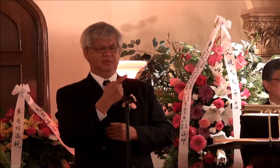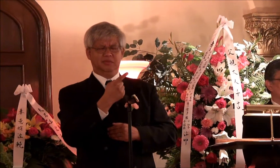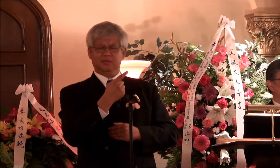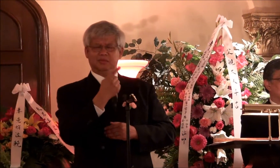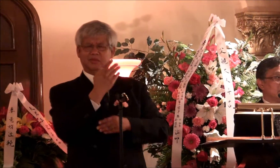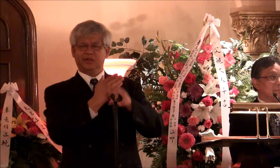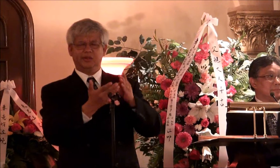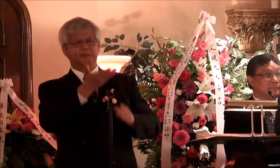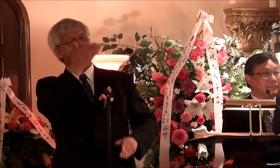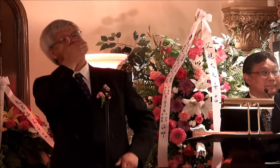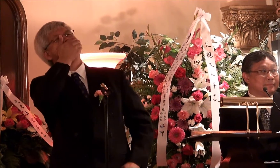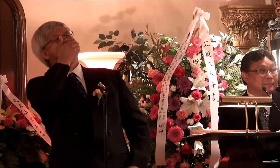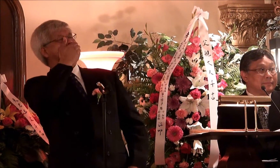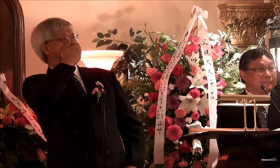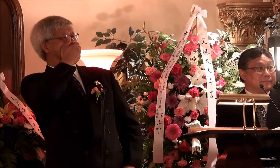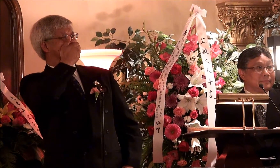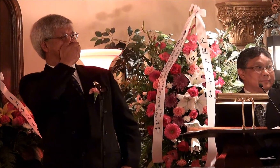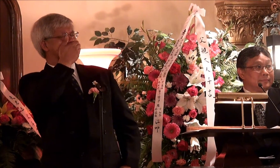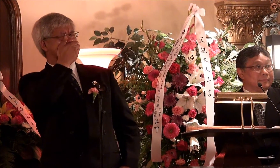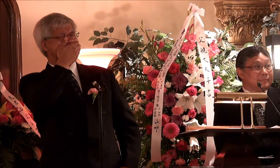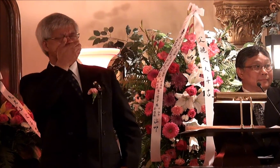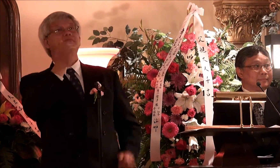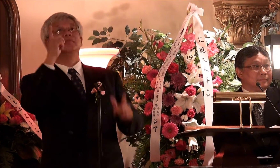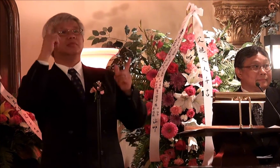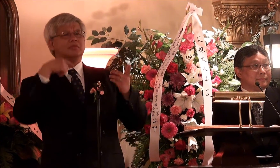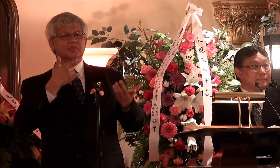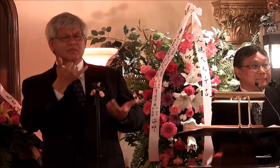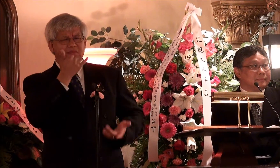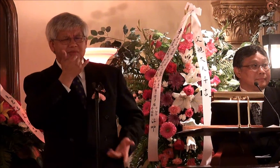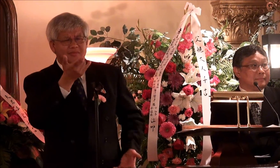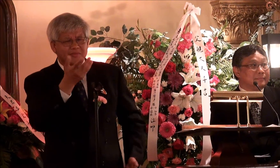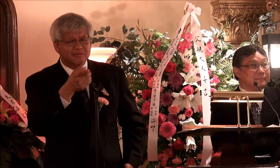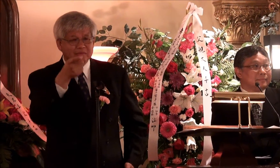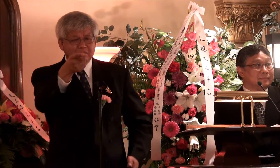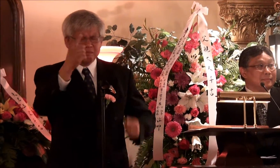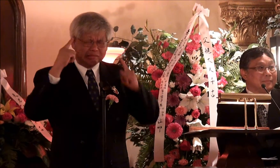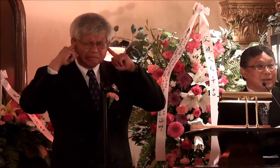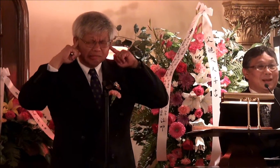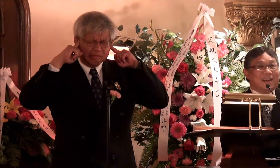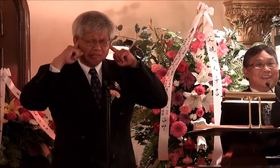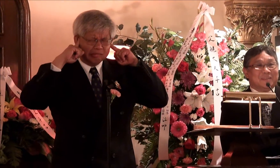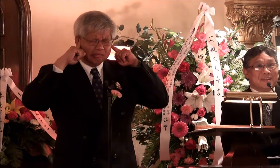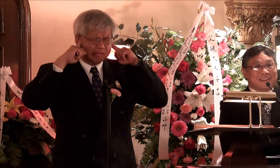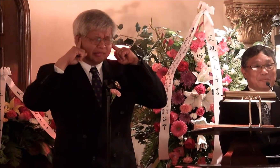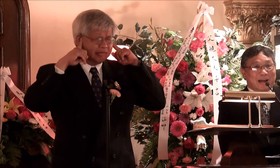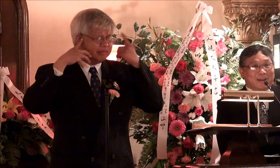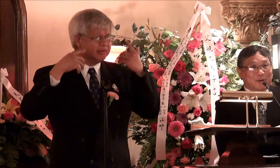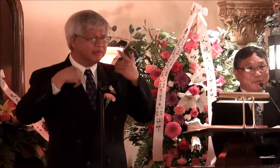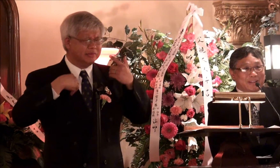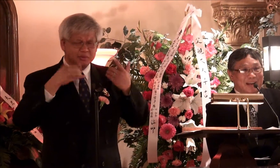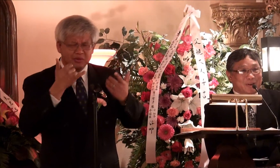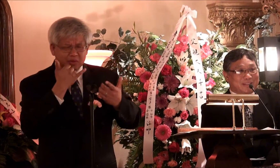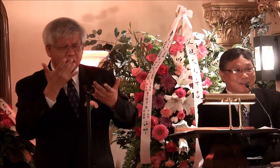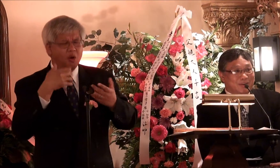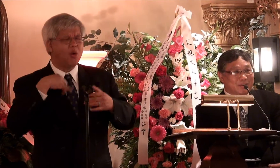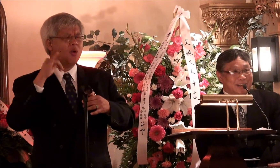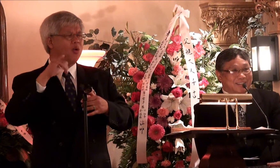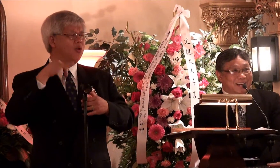And then during sleep, one night, my wife covered my mouth. She's like, what's wrong? She said, you're